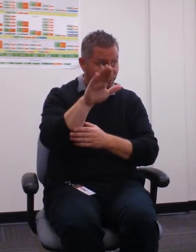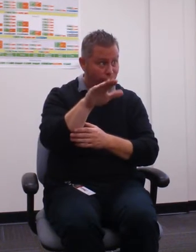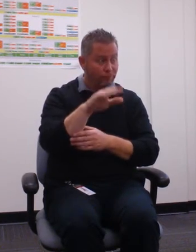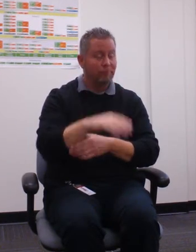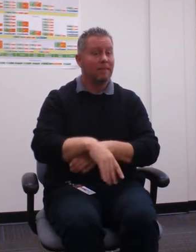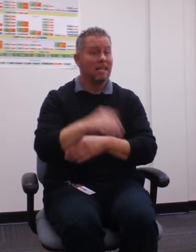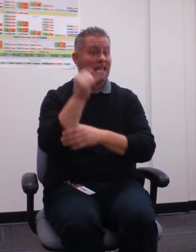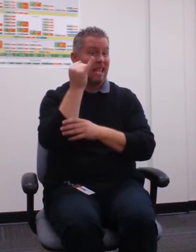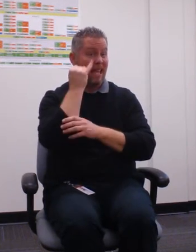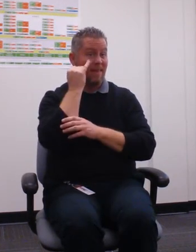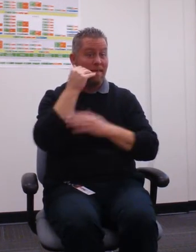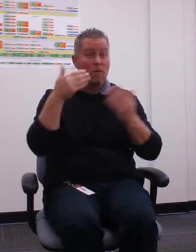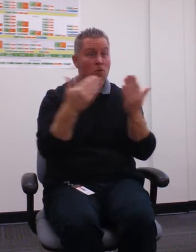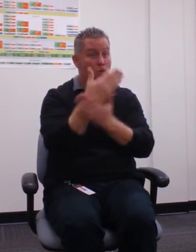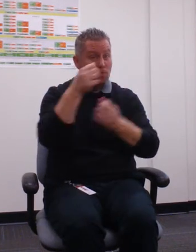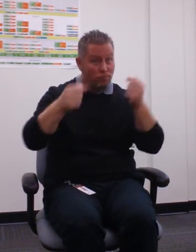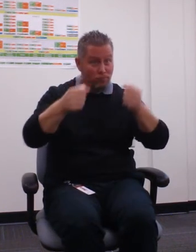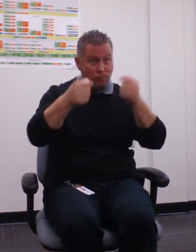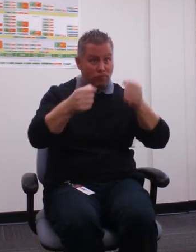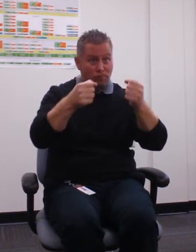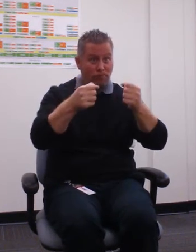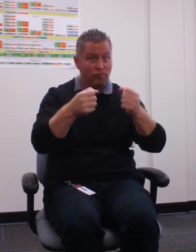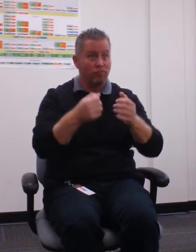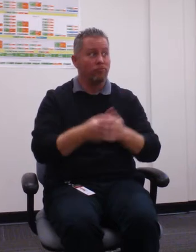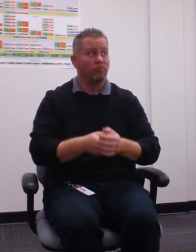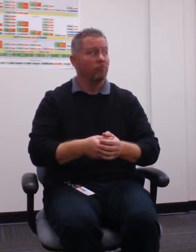If you take a brand new car, this one,